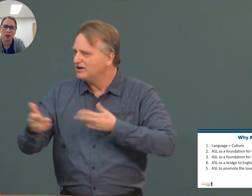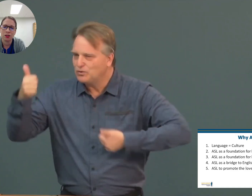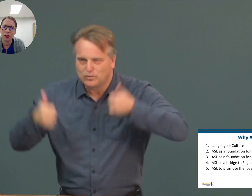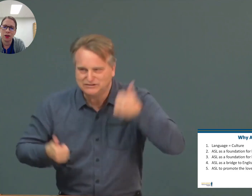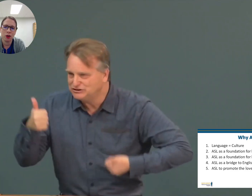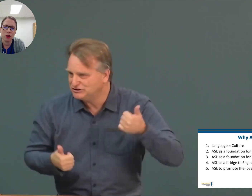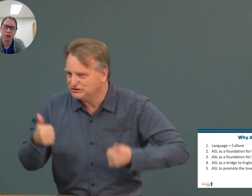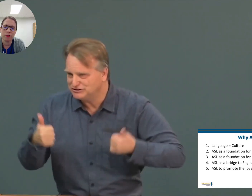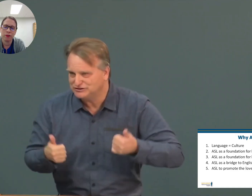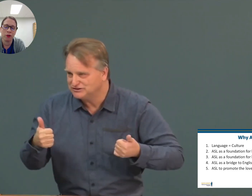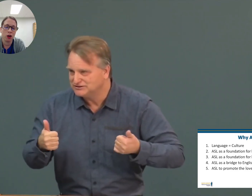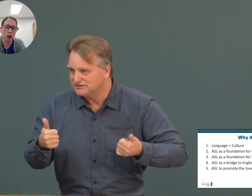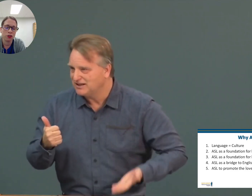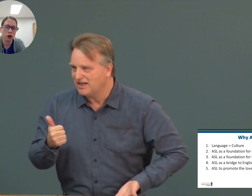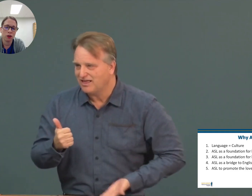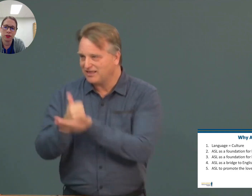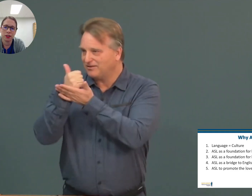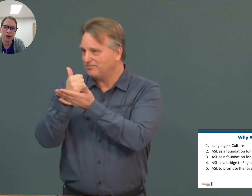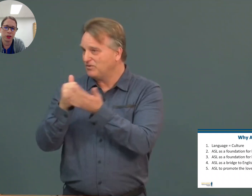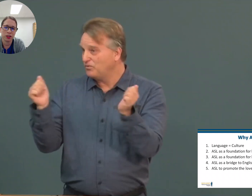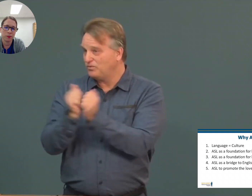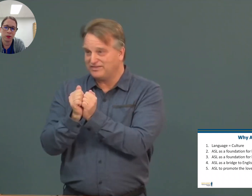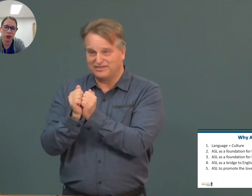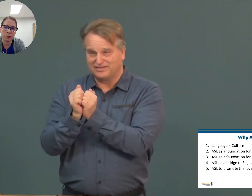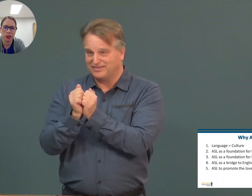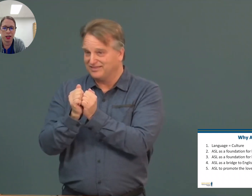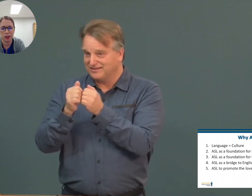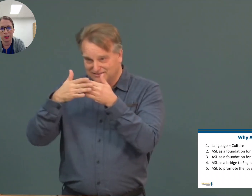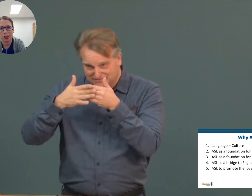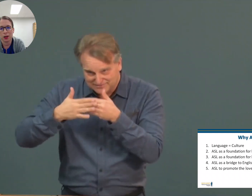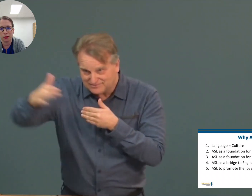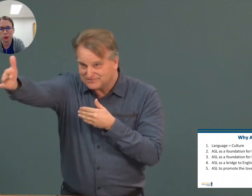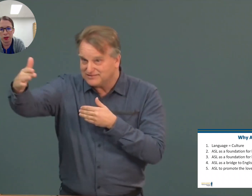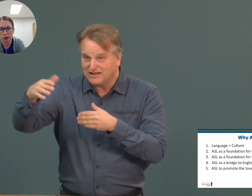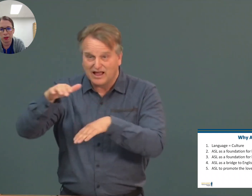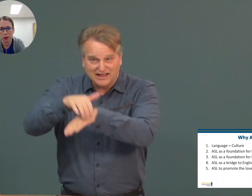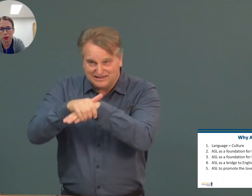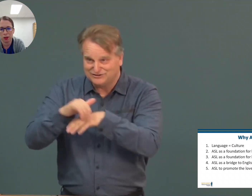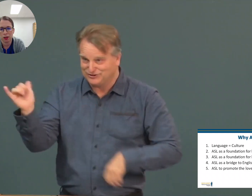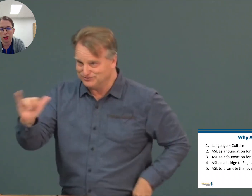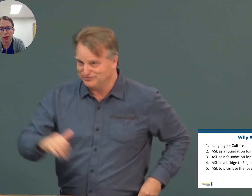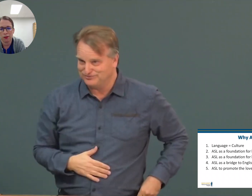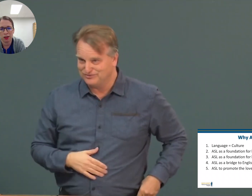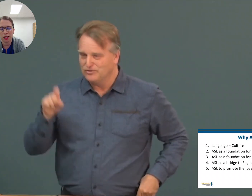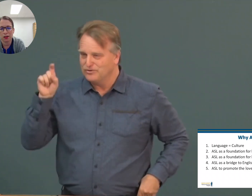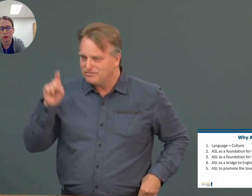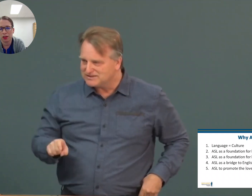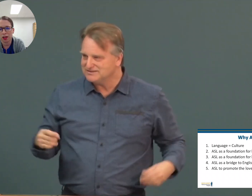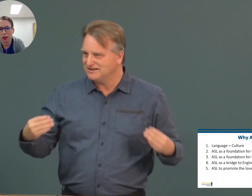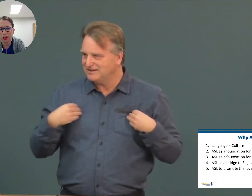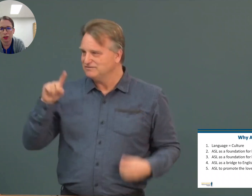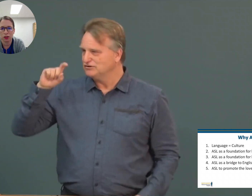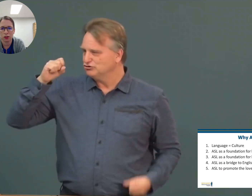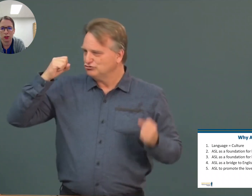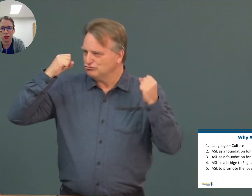So if you have a strong first language, it doesn't matter which language that is, it helps with everything else, with English,